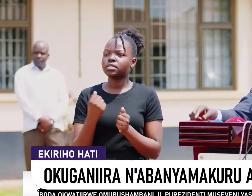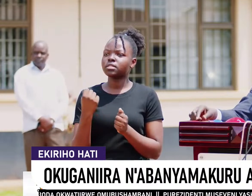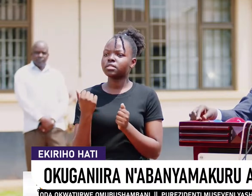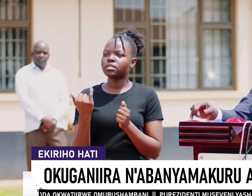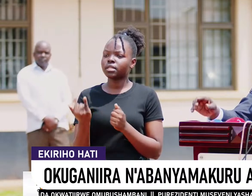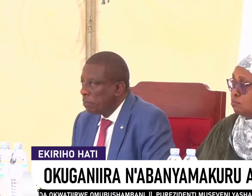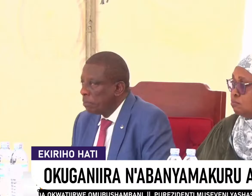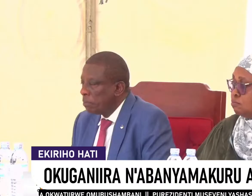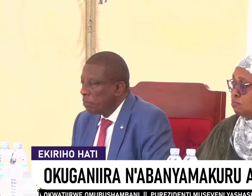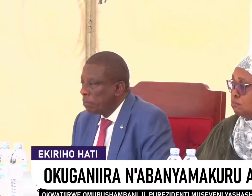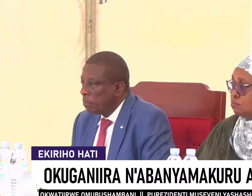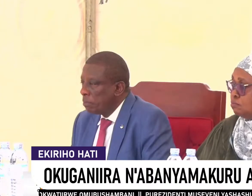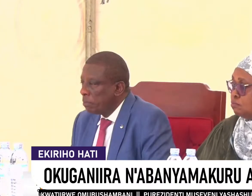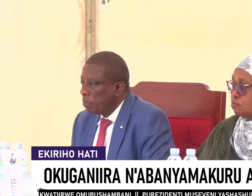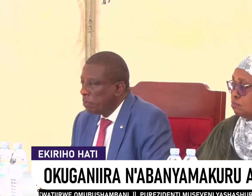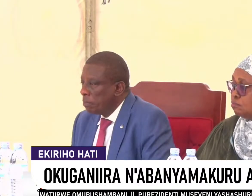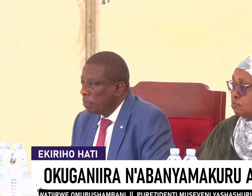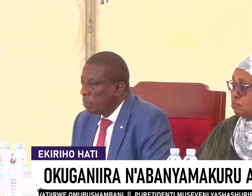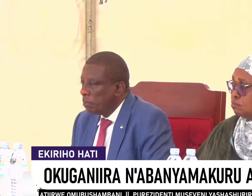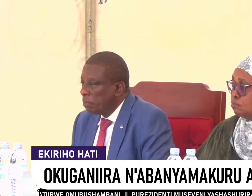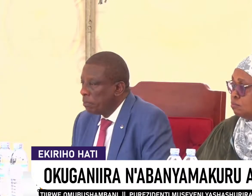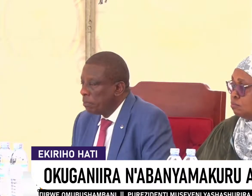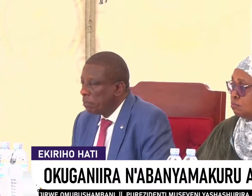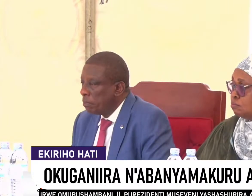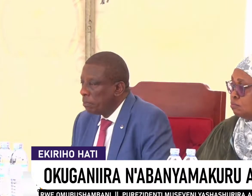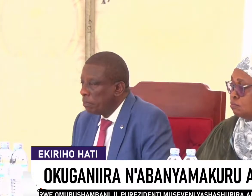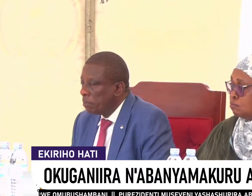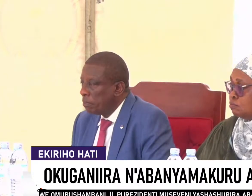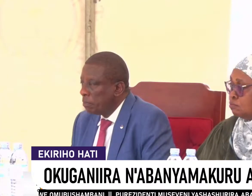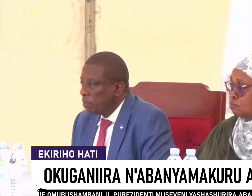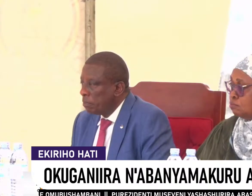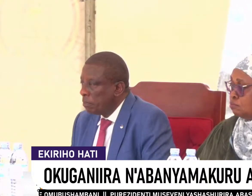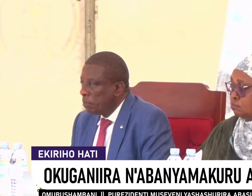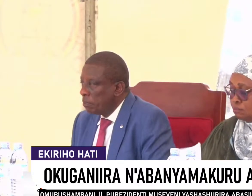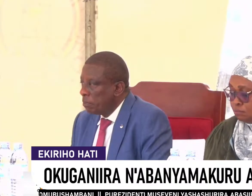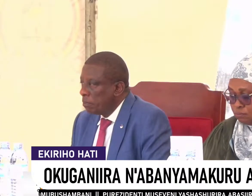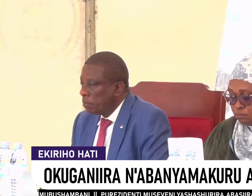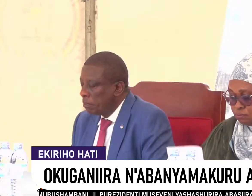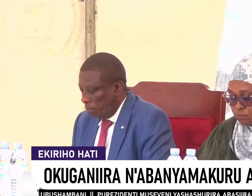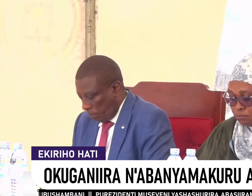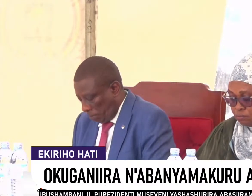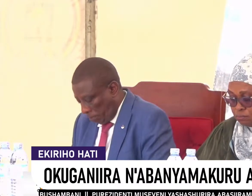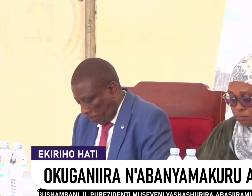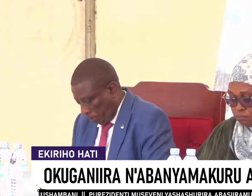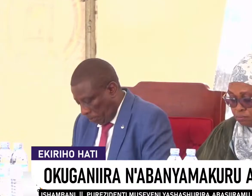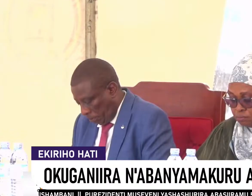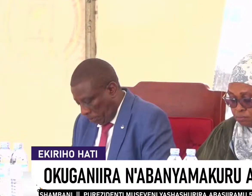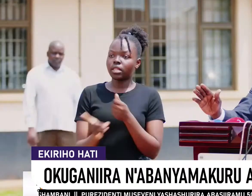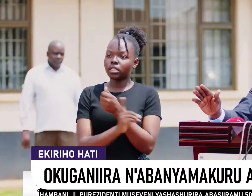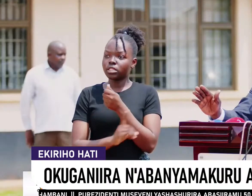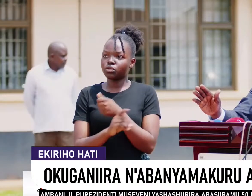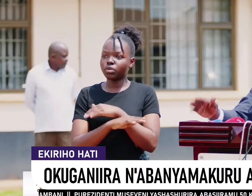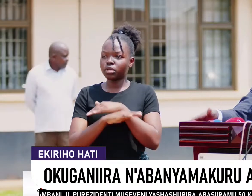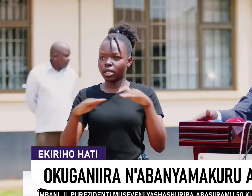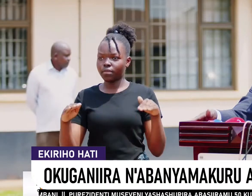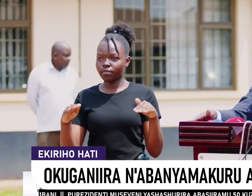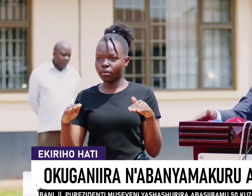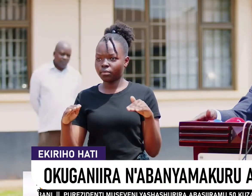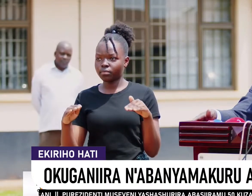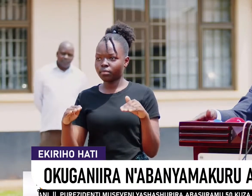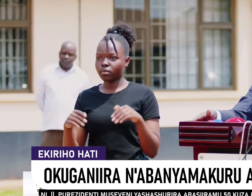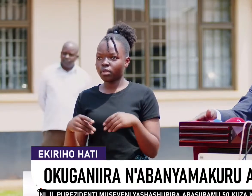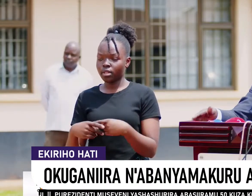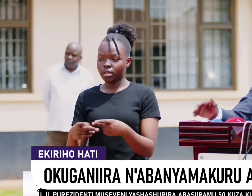parliamentary candidates are nominated at the district level, district returning officers'